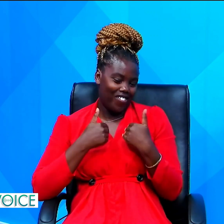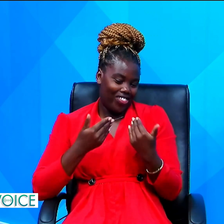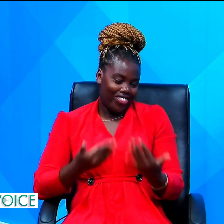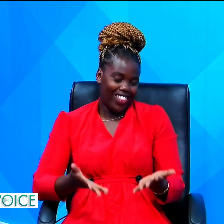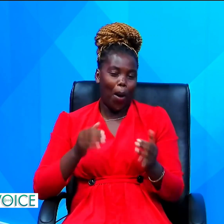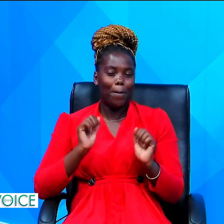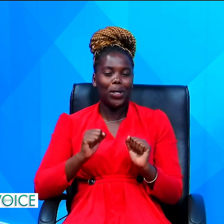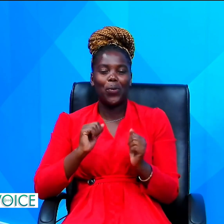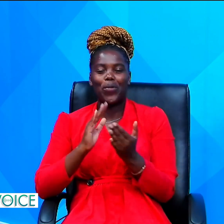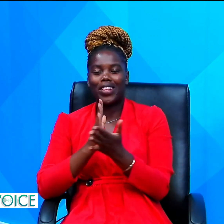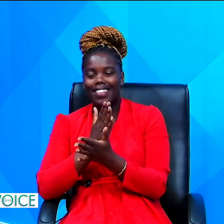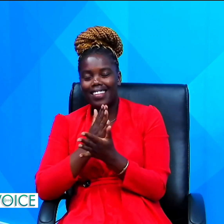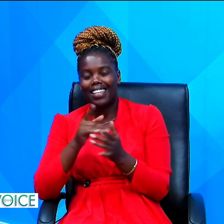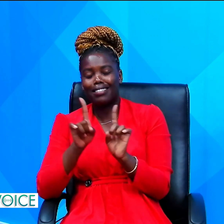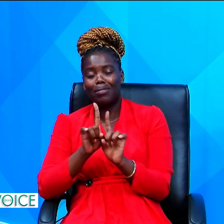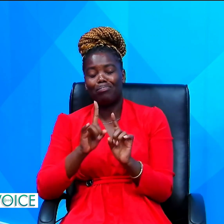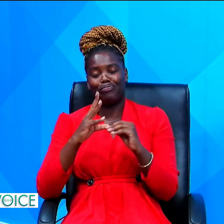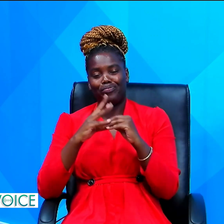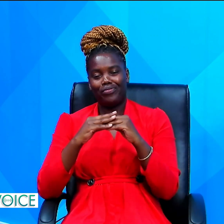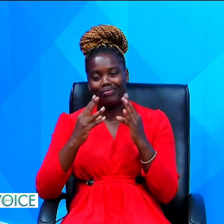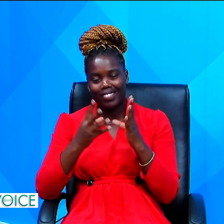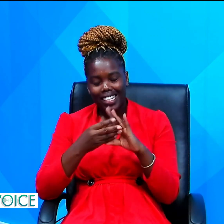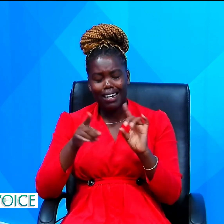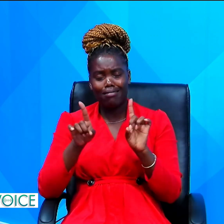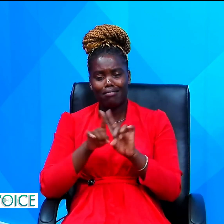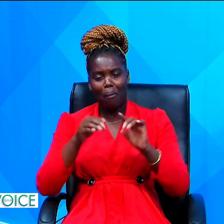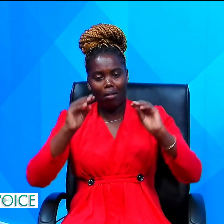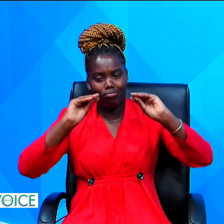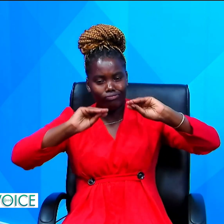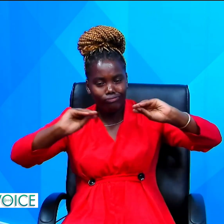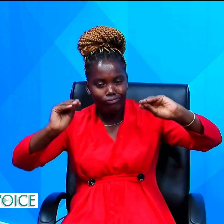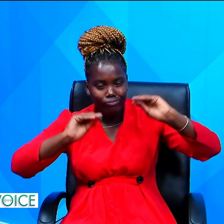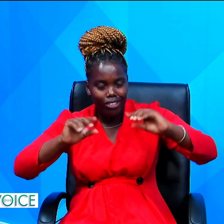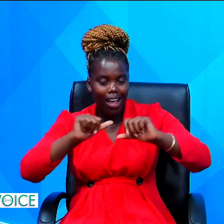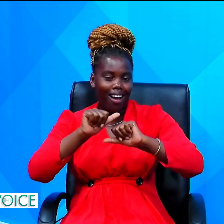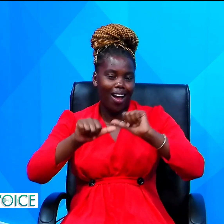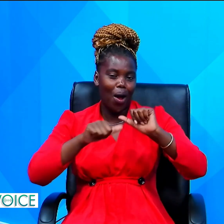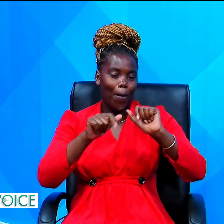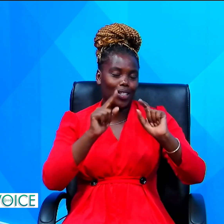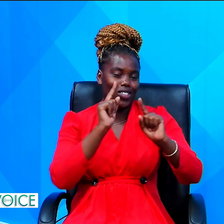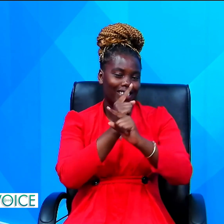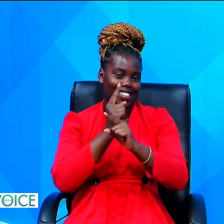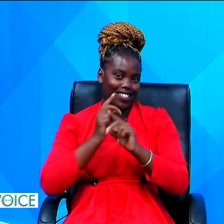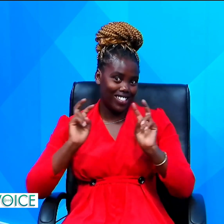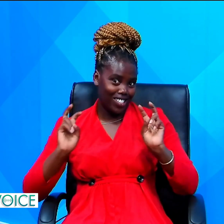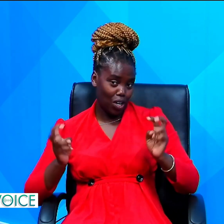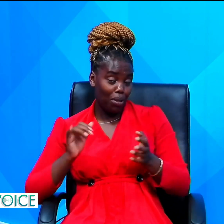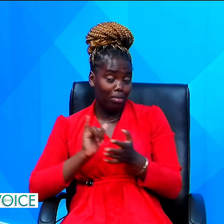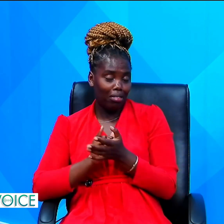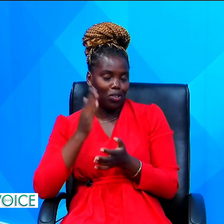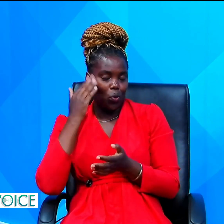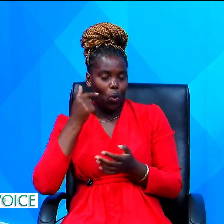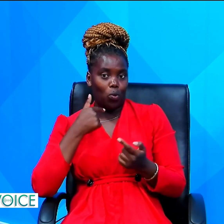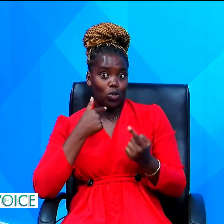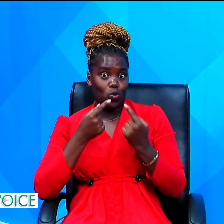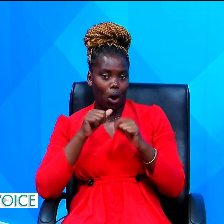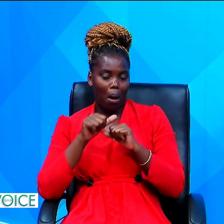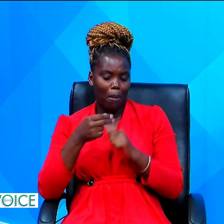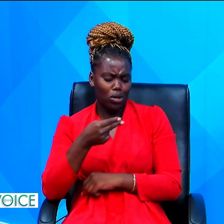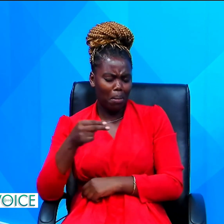we have this, the Voice Show, so that we can create awareness and also educate about different topics. And